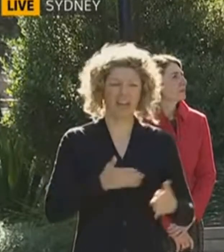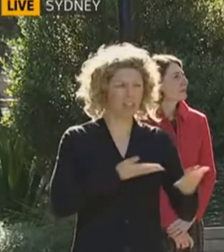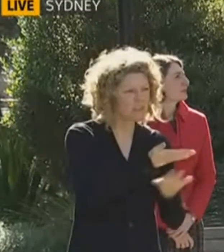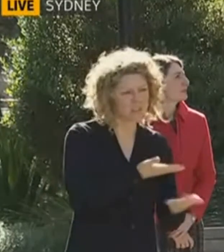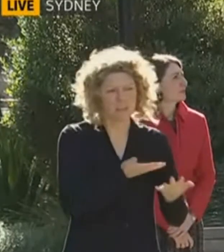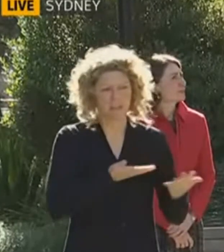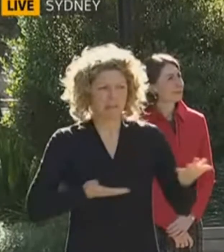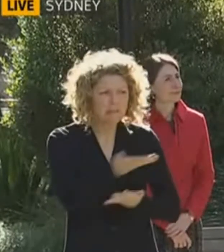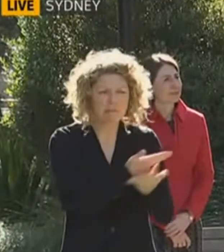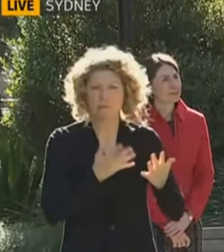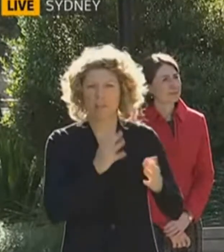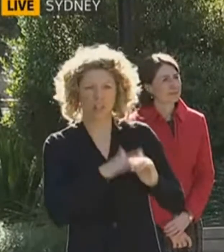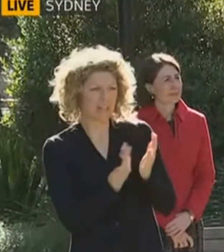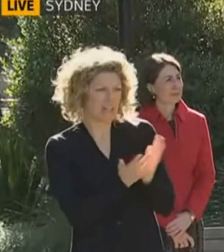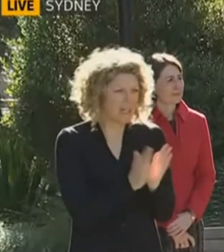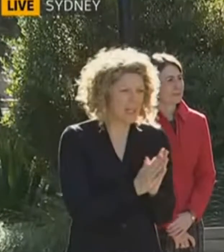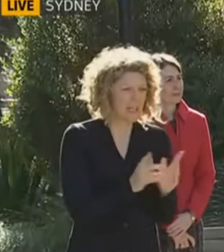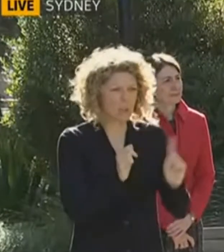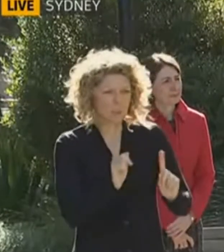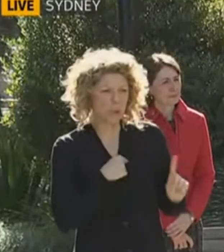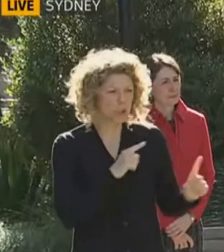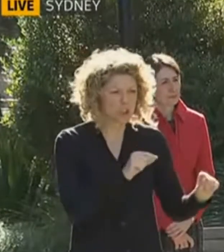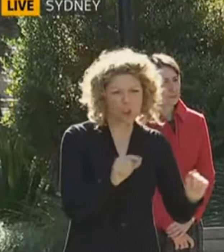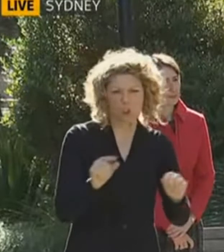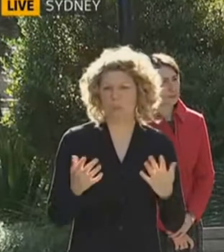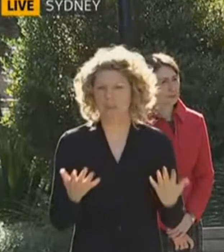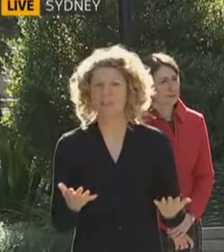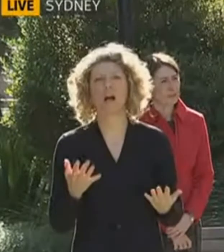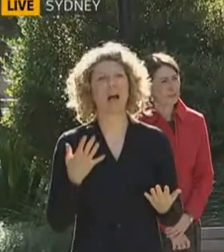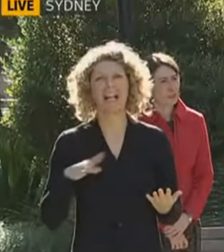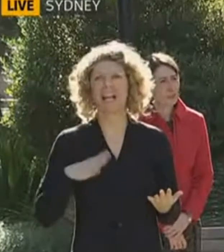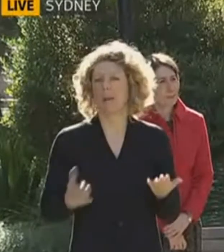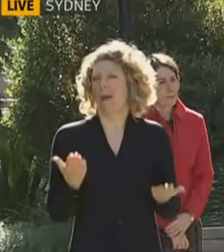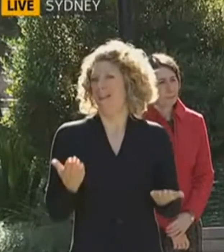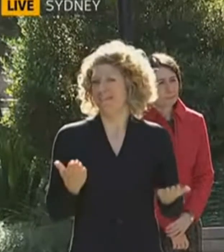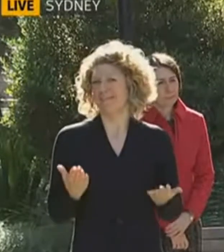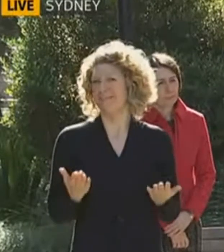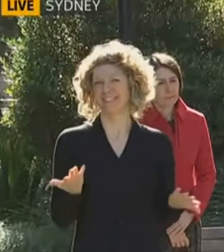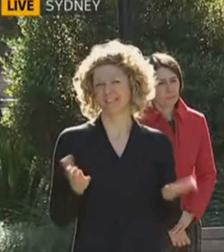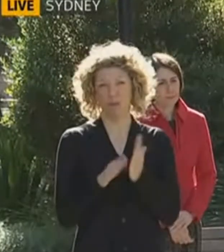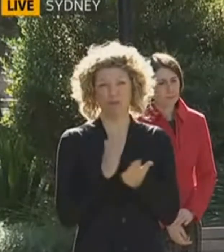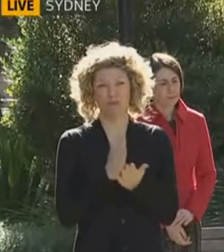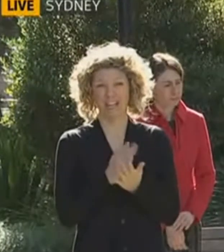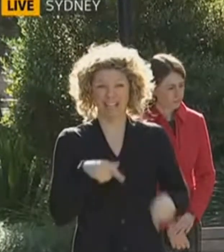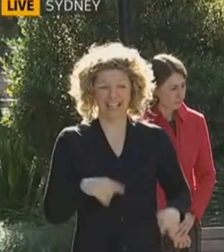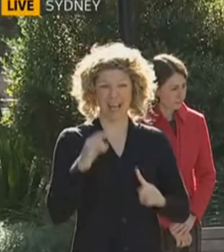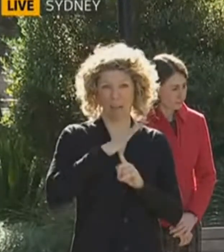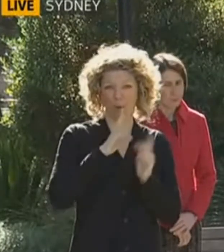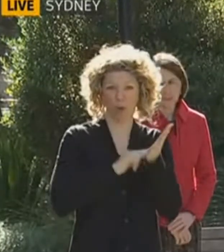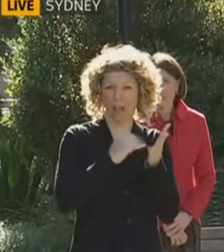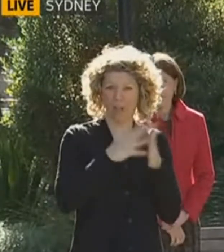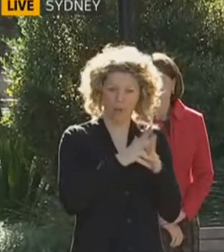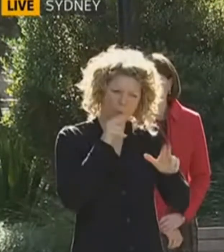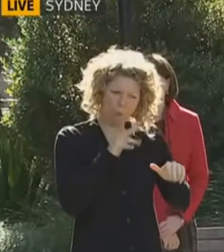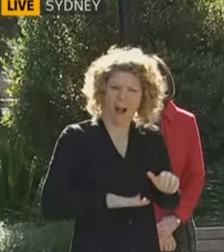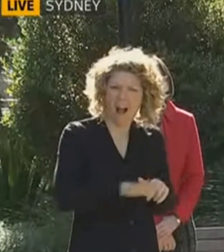as to how we could approach this. Obviously, trying to strike the balance between the health issues here for our